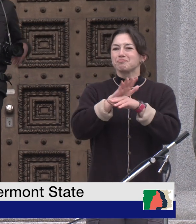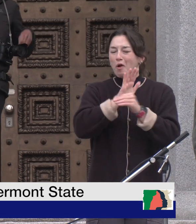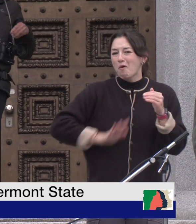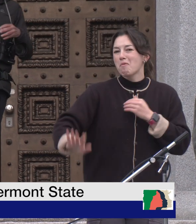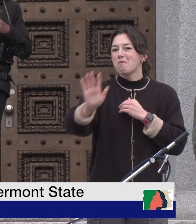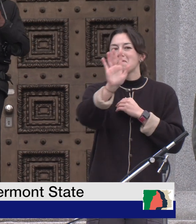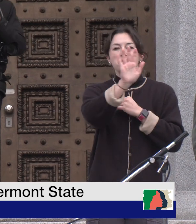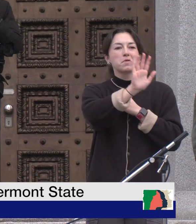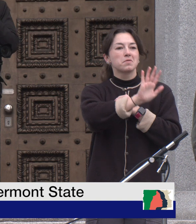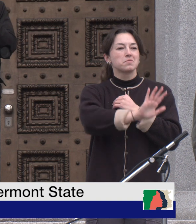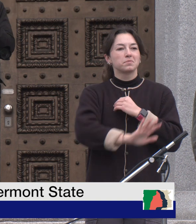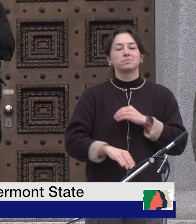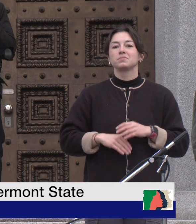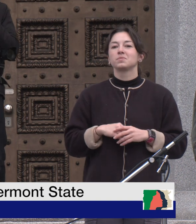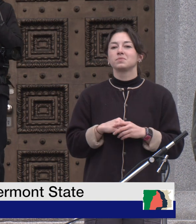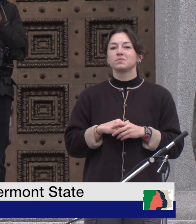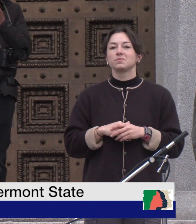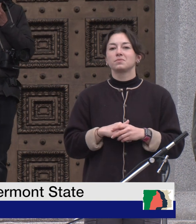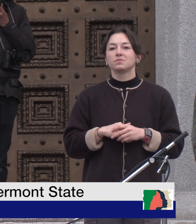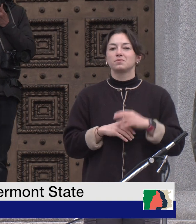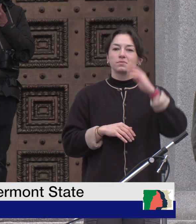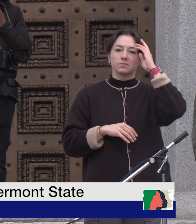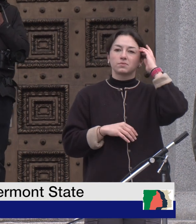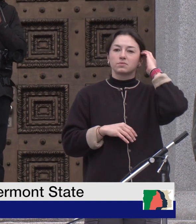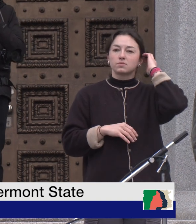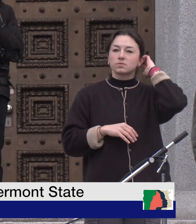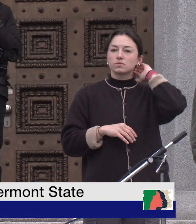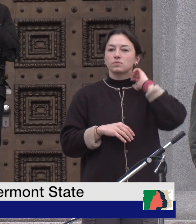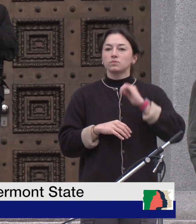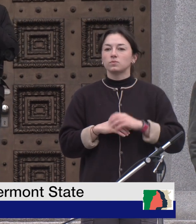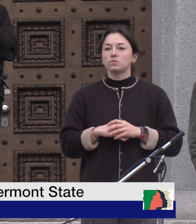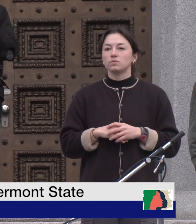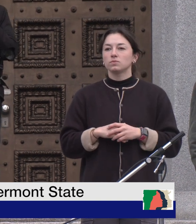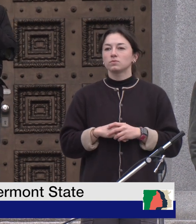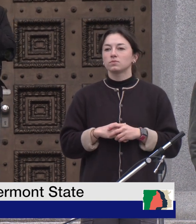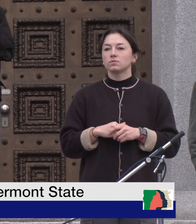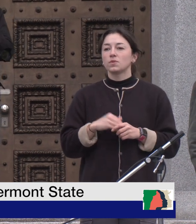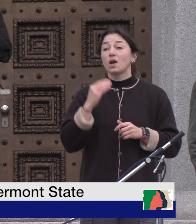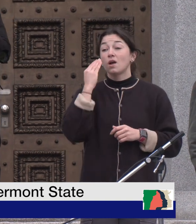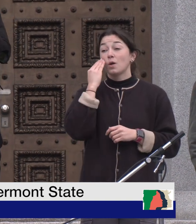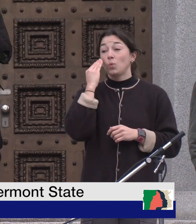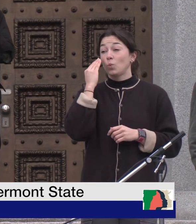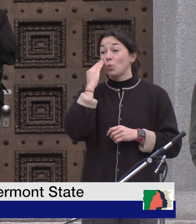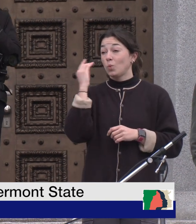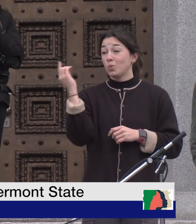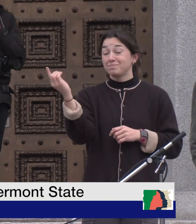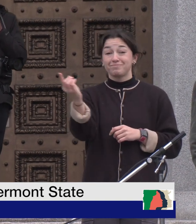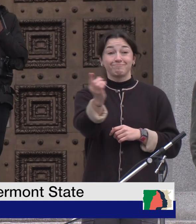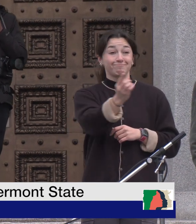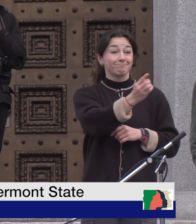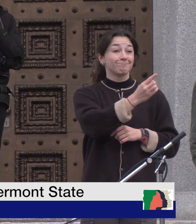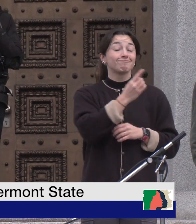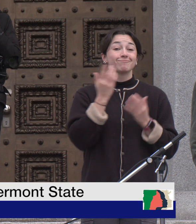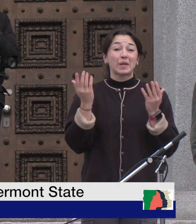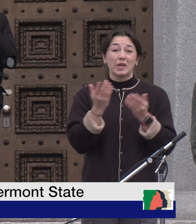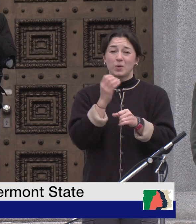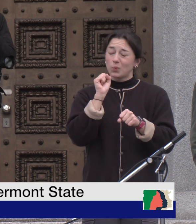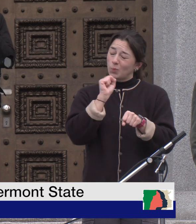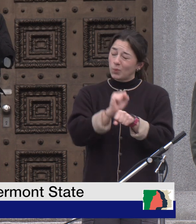country. So I know everybody here has worked